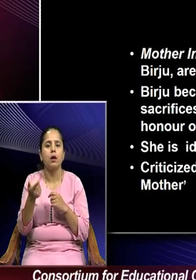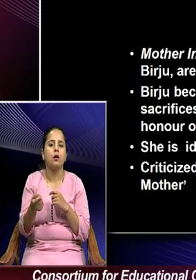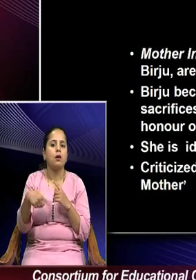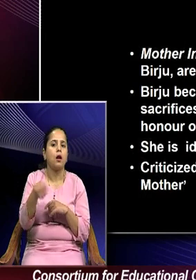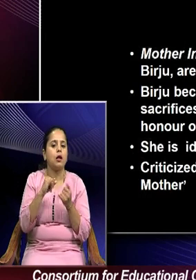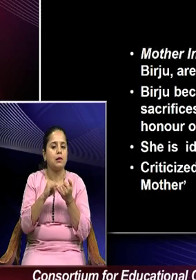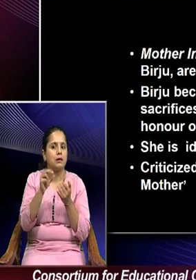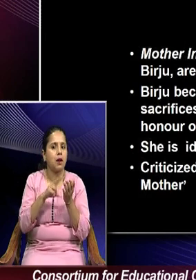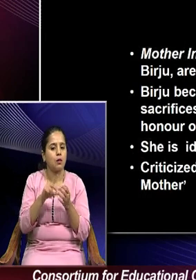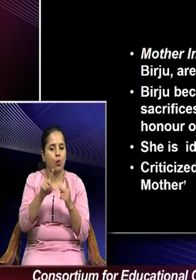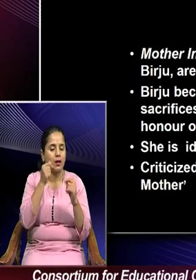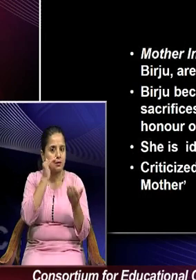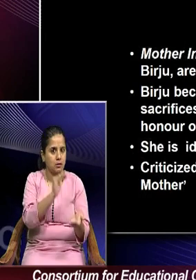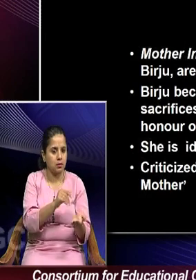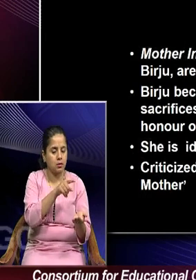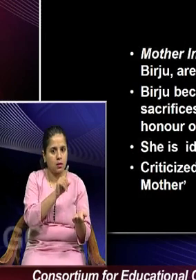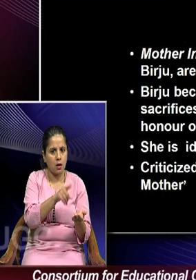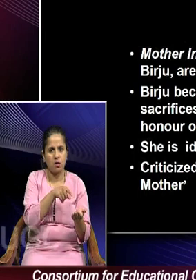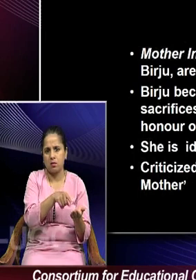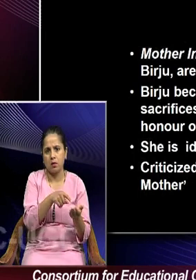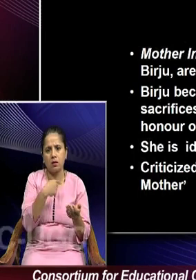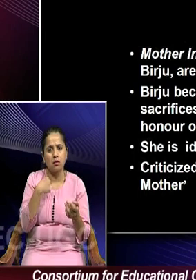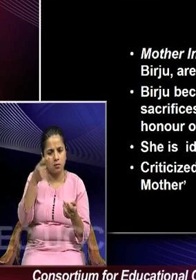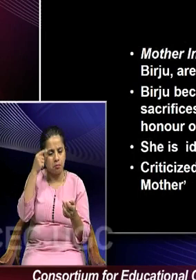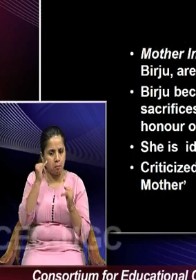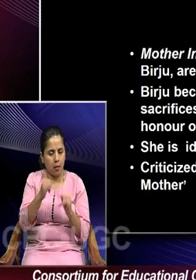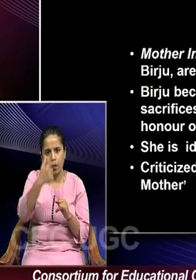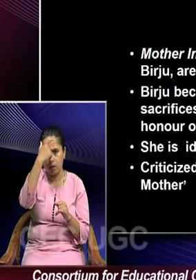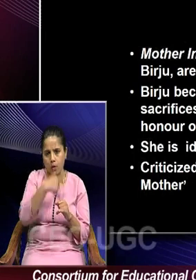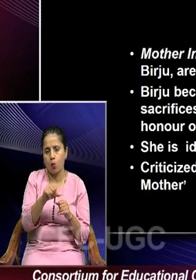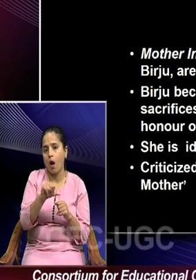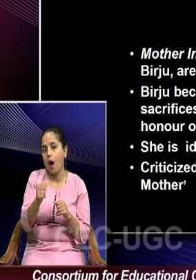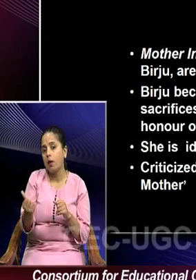and how one son becomes a dacoit and the other one is